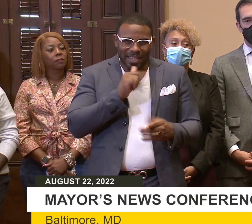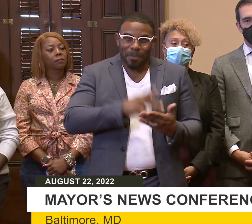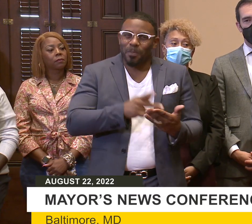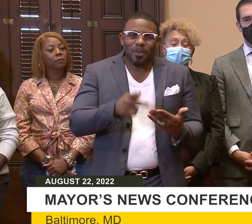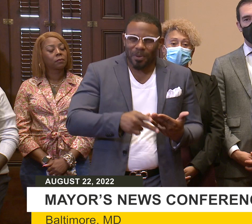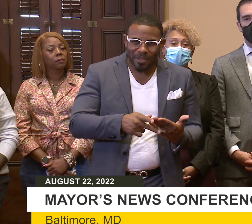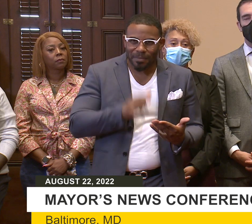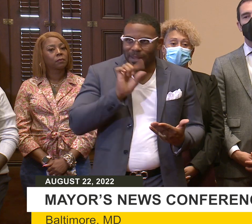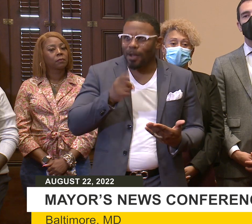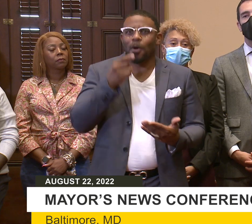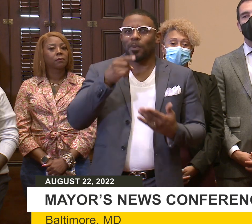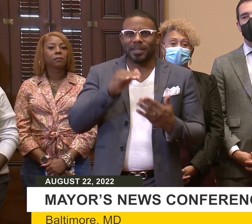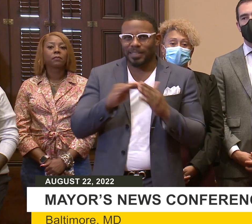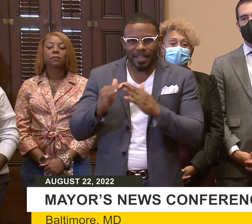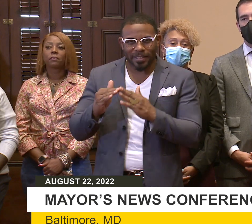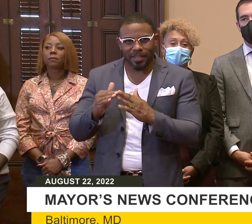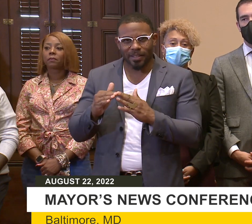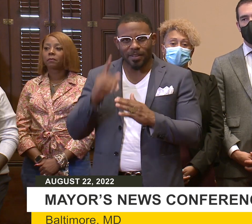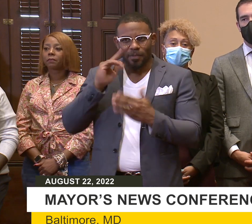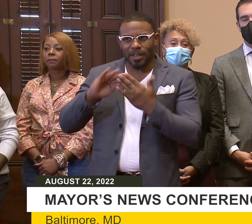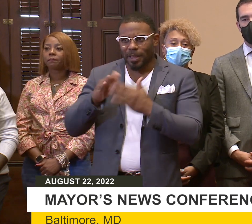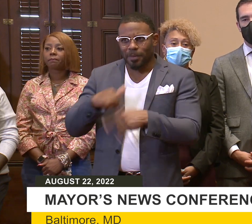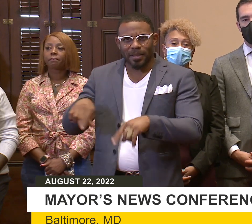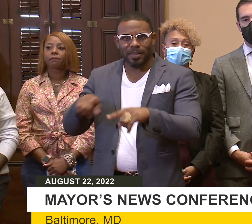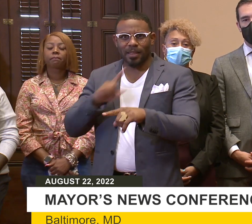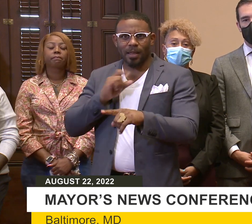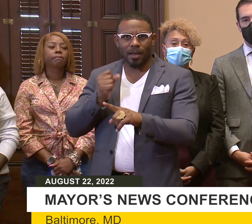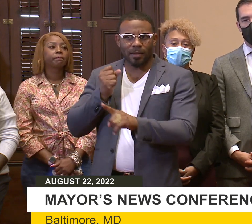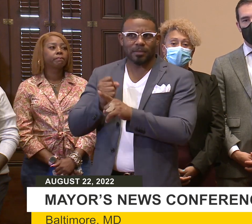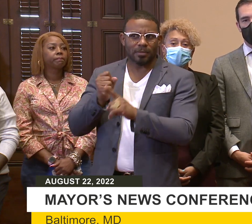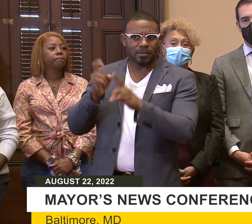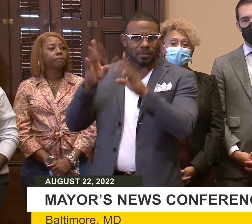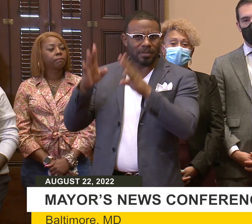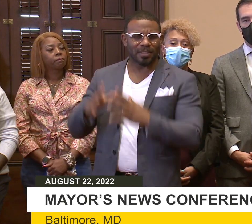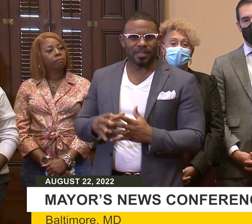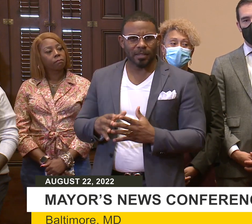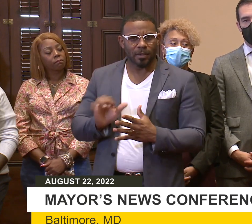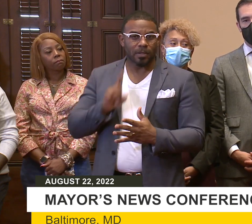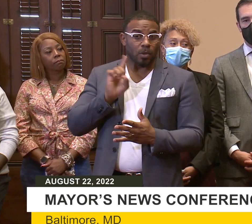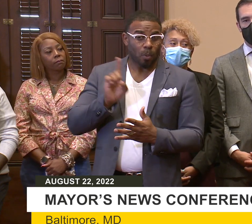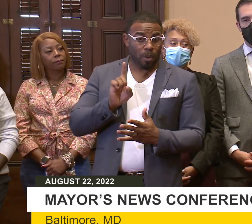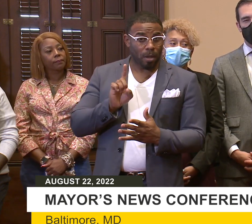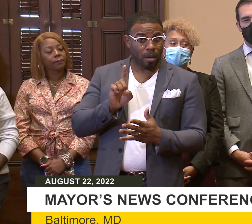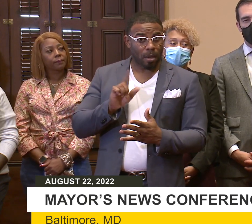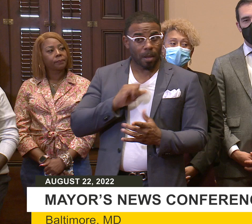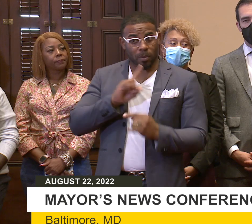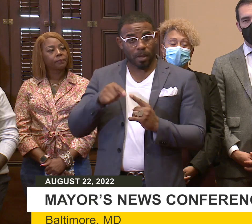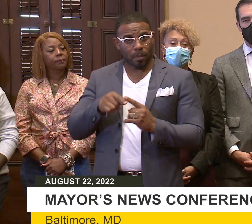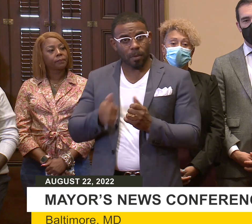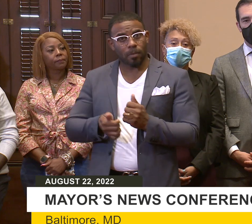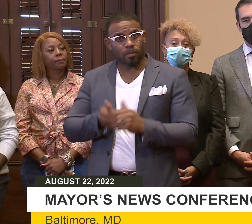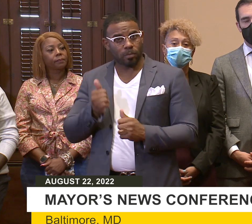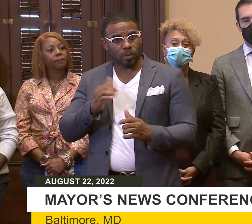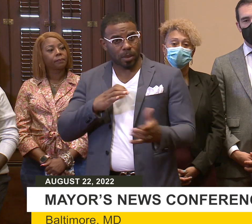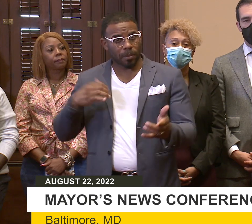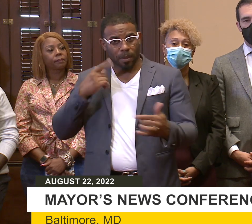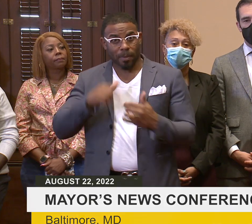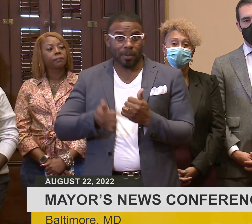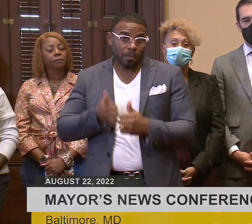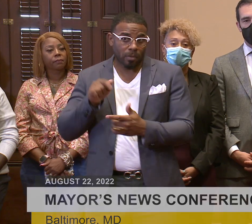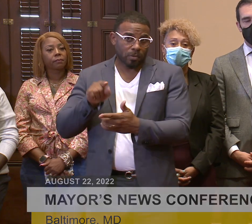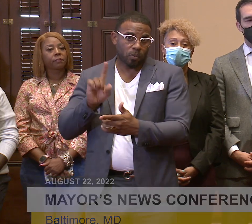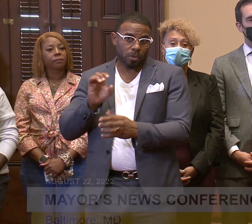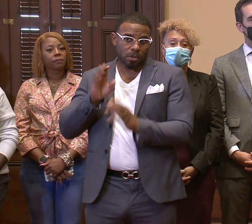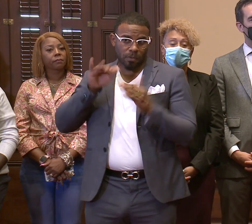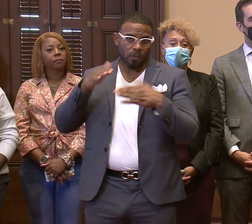program, not just downtown, but in neighborhoods that are experiencing violence, which is where I'm talking to the commissioner about the most and